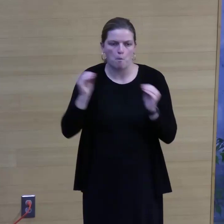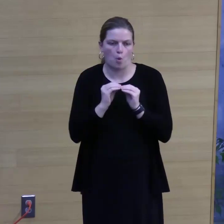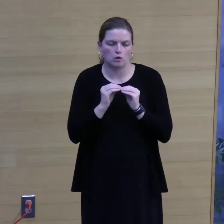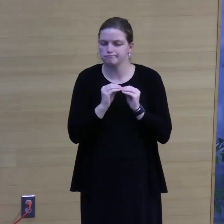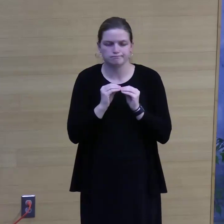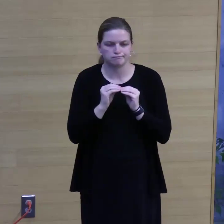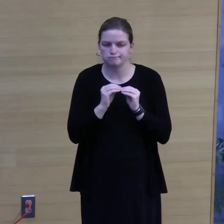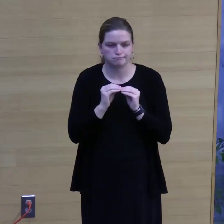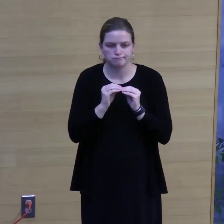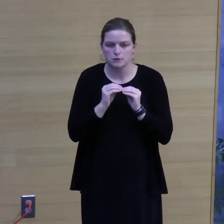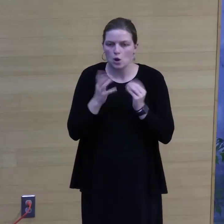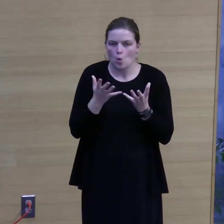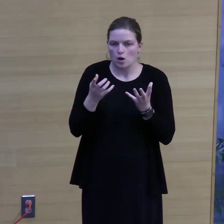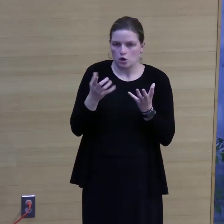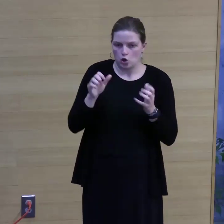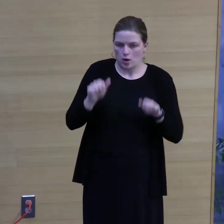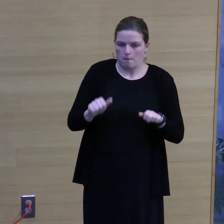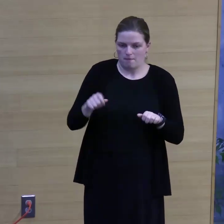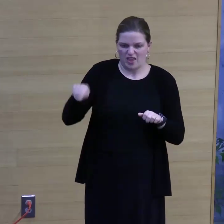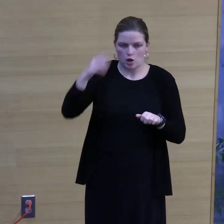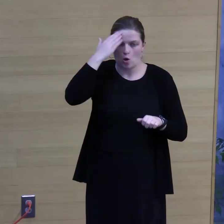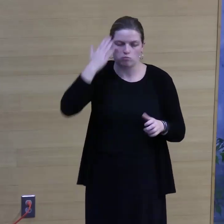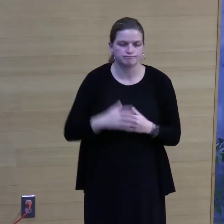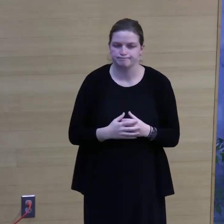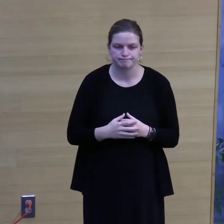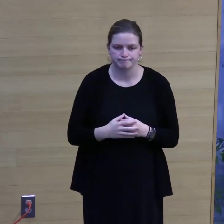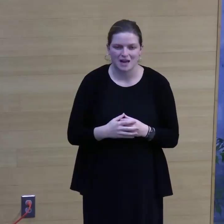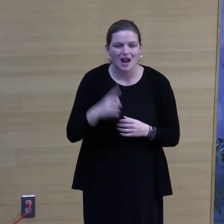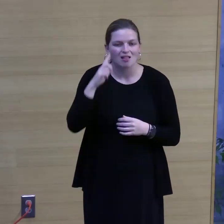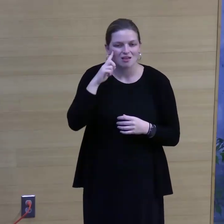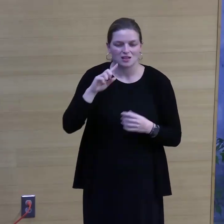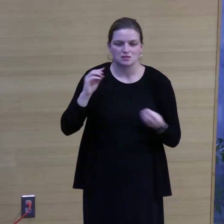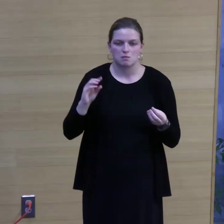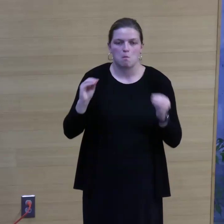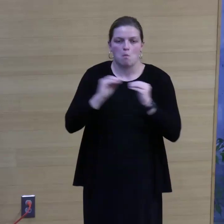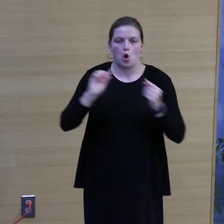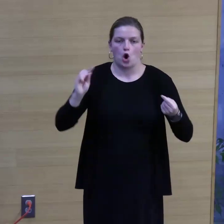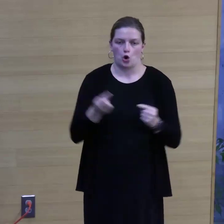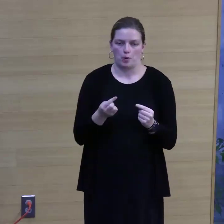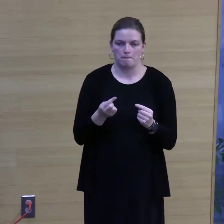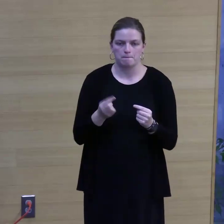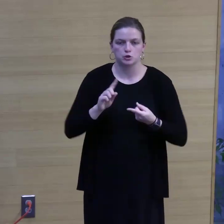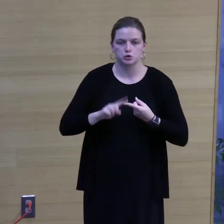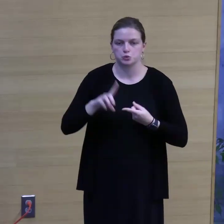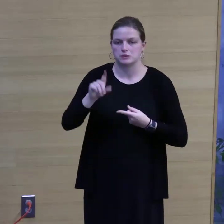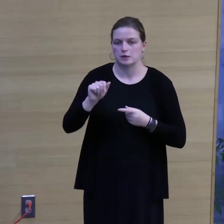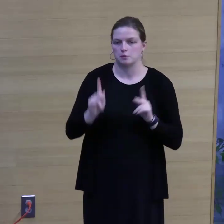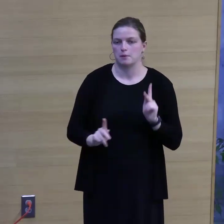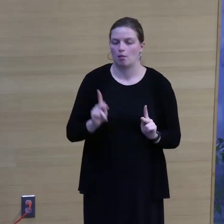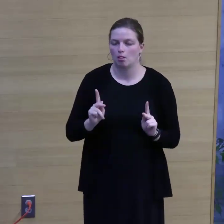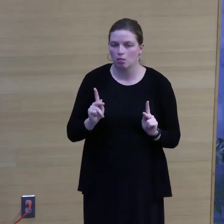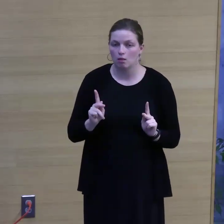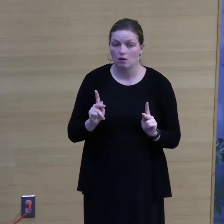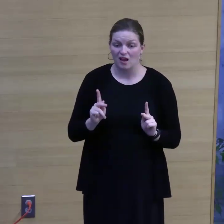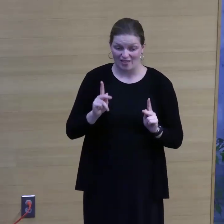Mhm. what you're capable of. And I think this does a lot of harm to disabled people, and that the